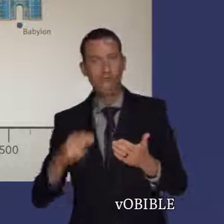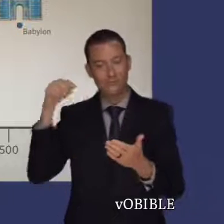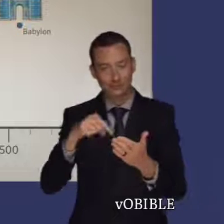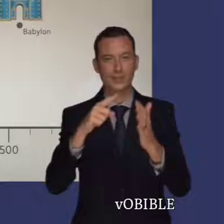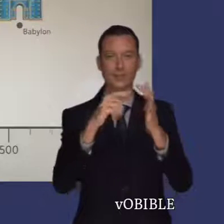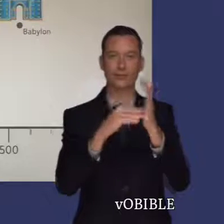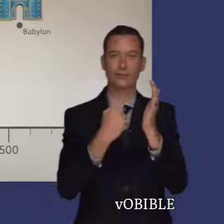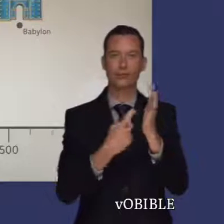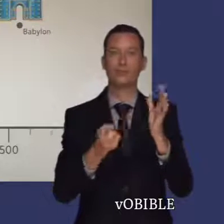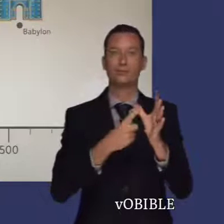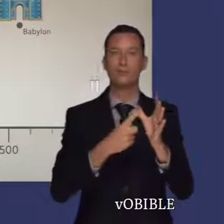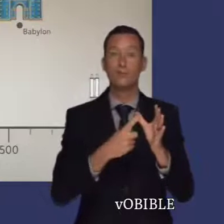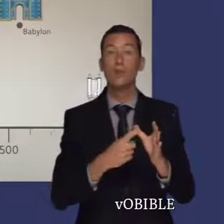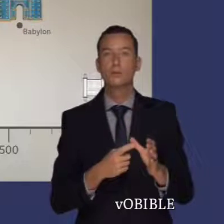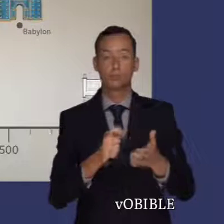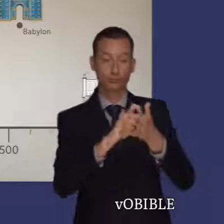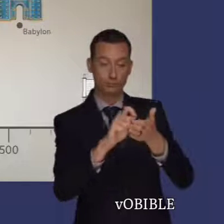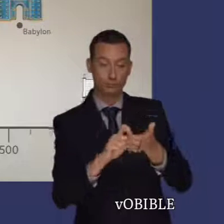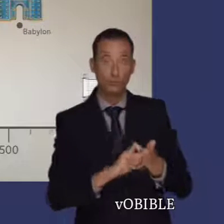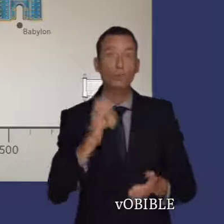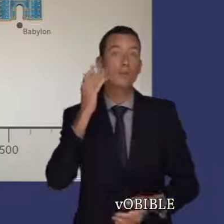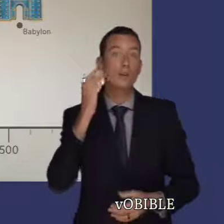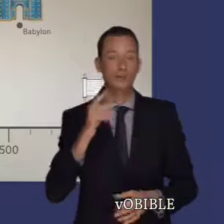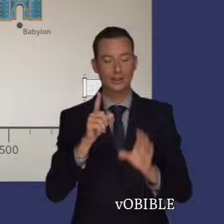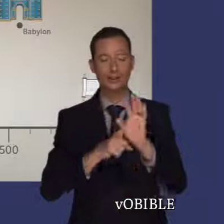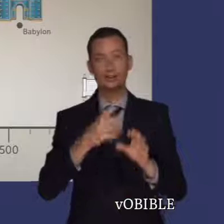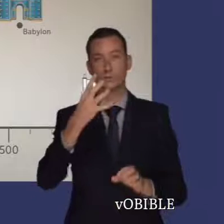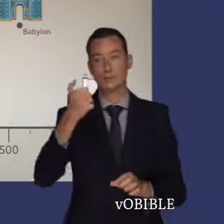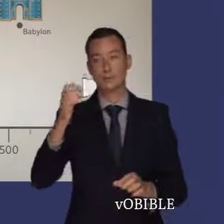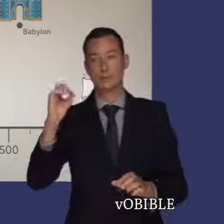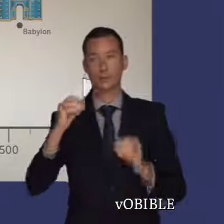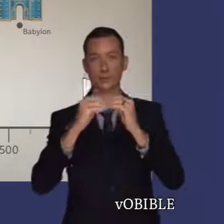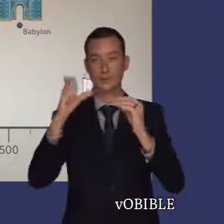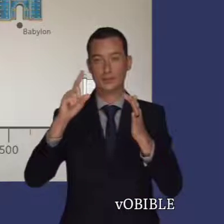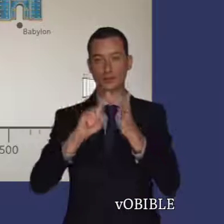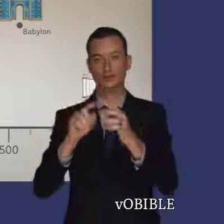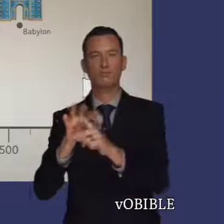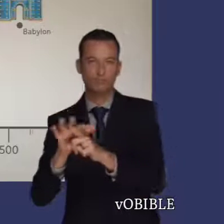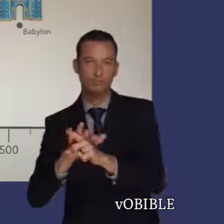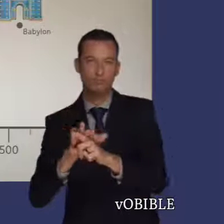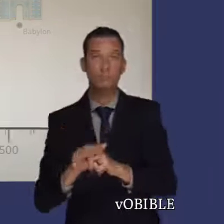Babylon. He wrote this book in about 460 BCE in Jerusalem.